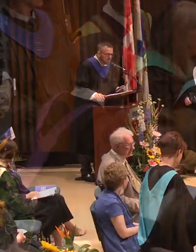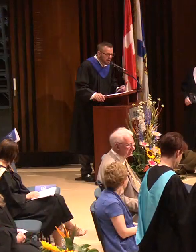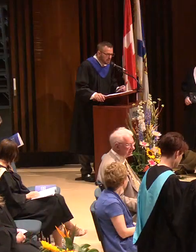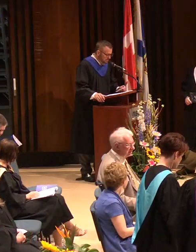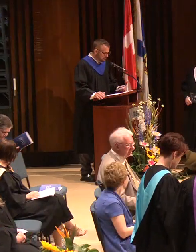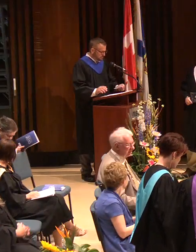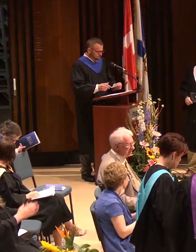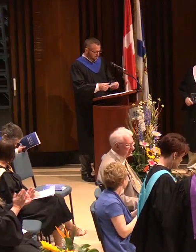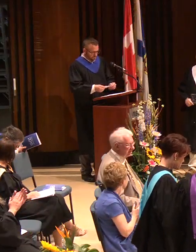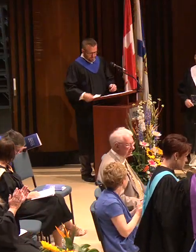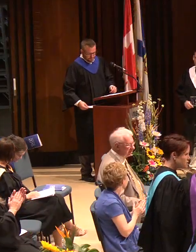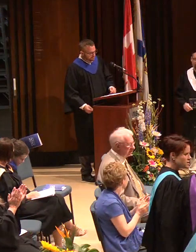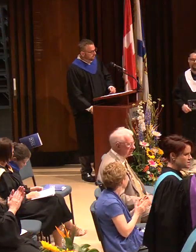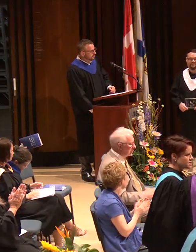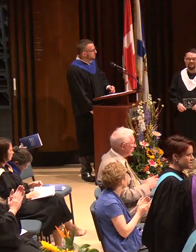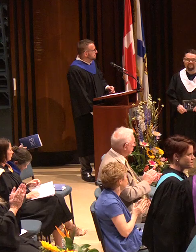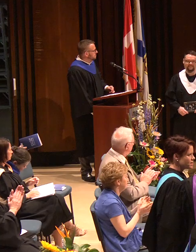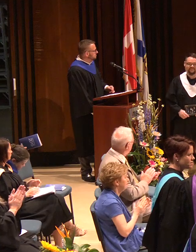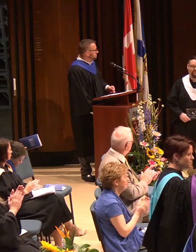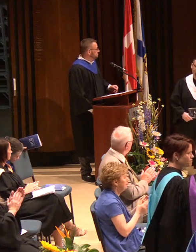Stephen Smith.